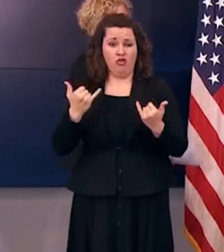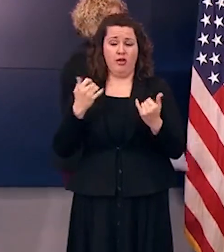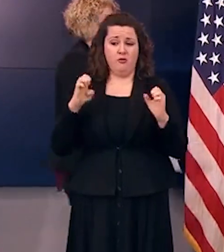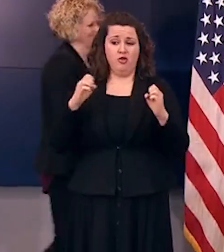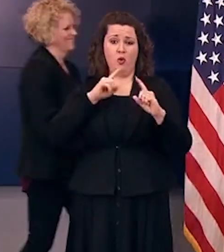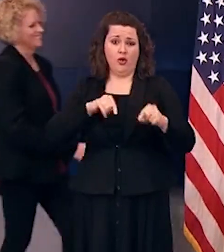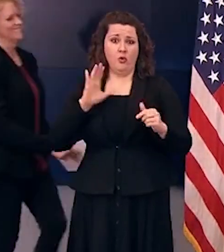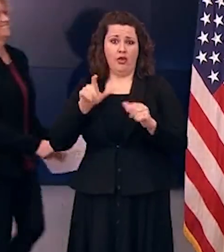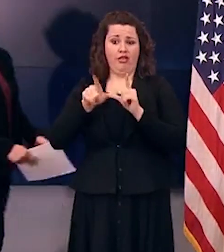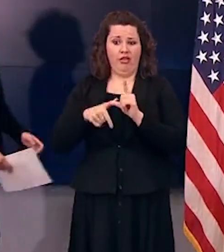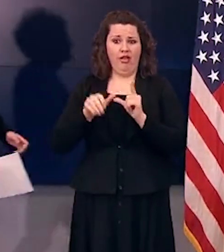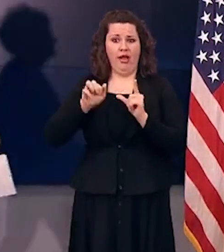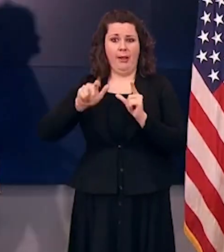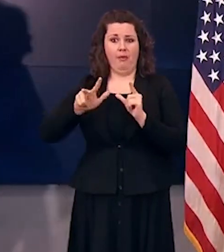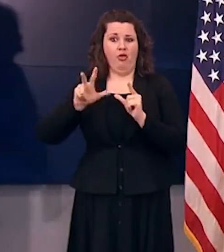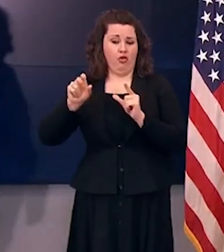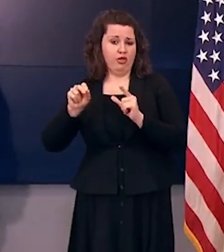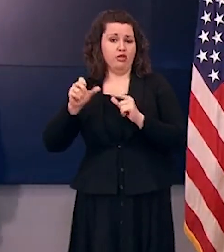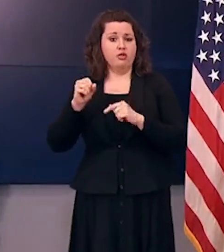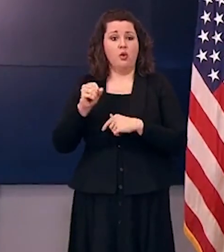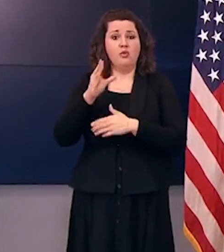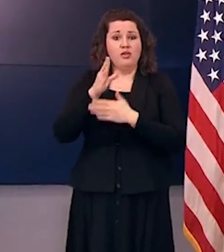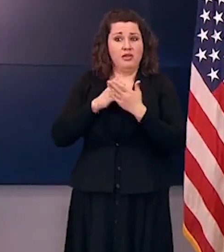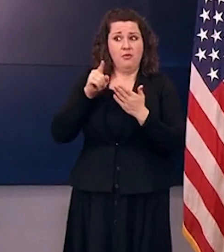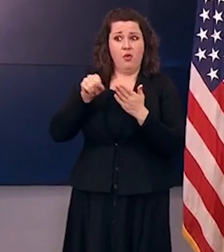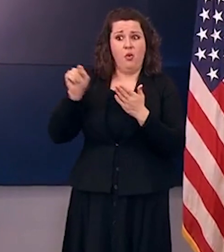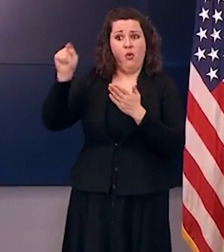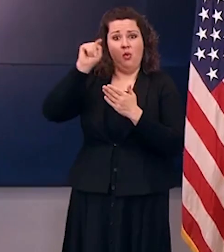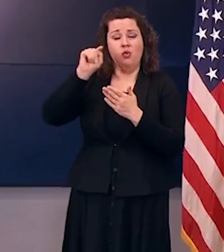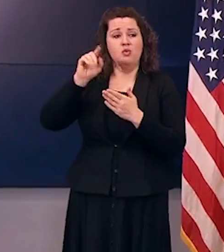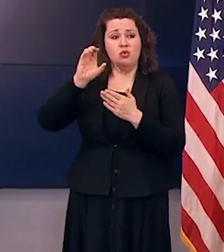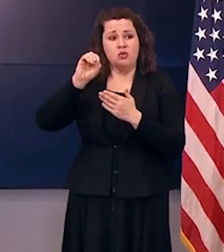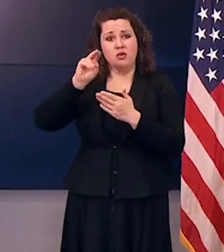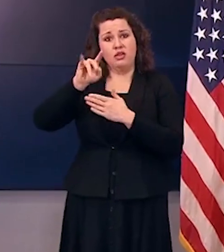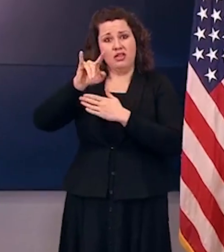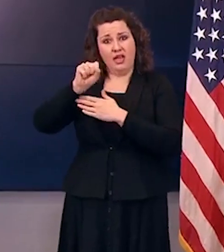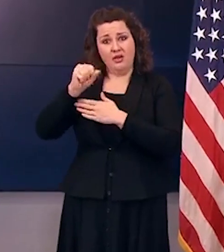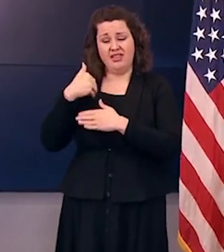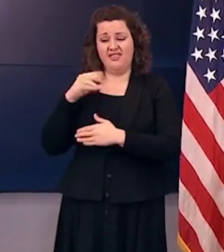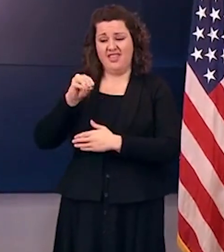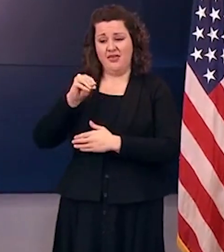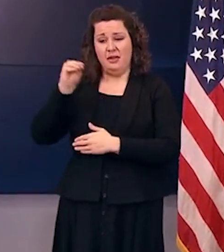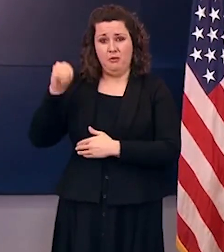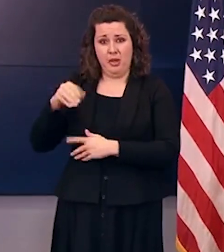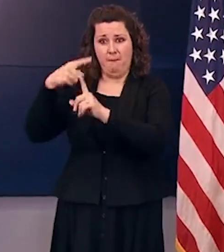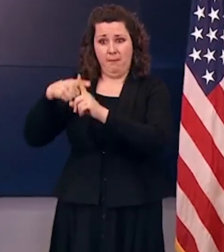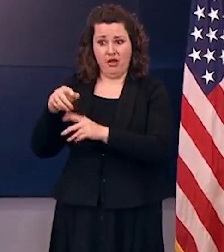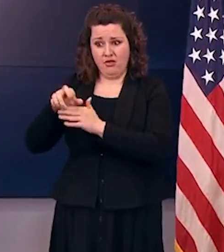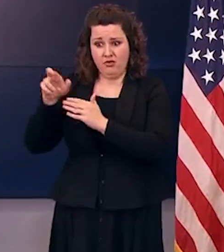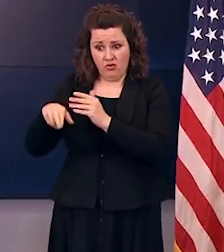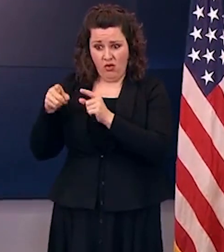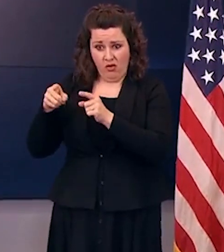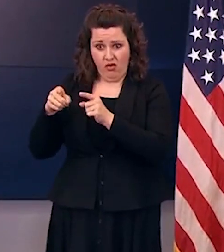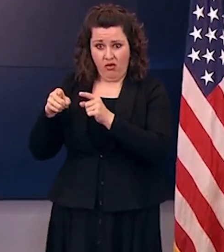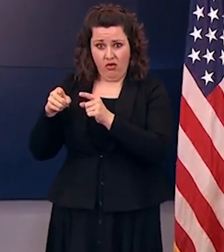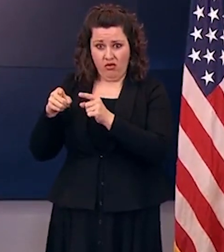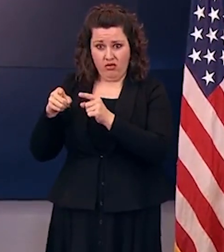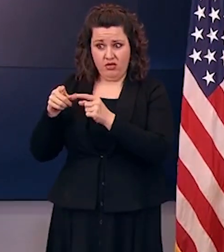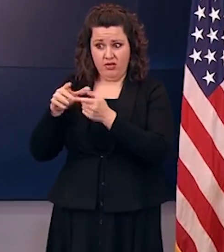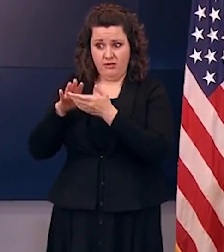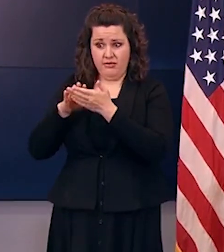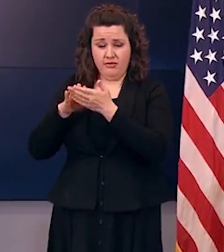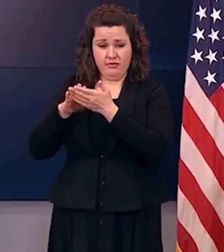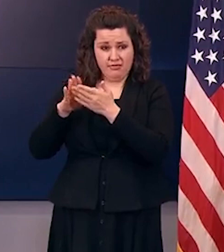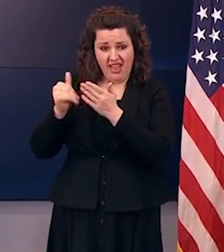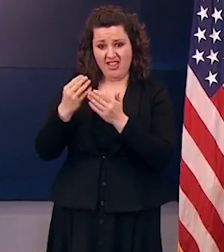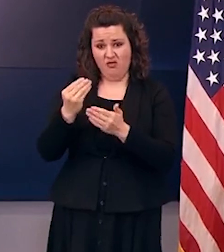some regions outside the 8 counties considered hotspots with 70% of the positive cases already moved into the